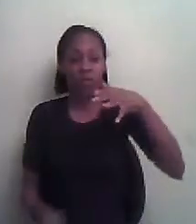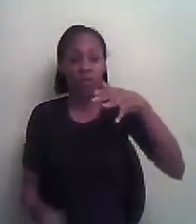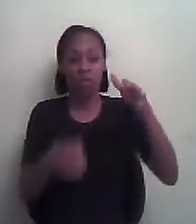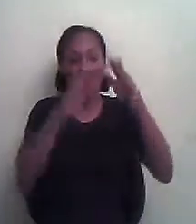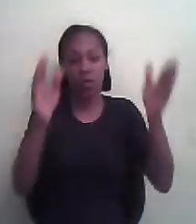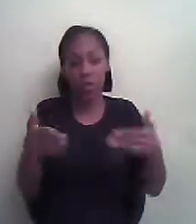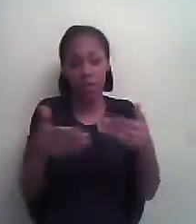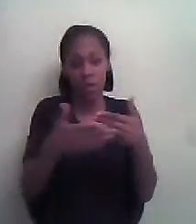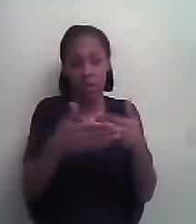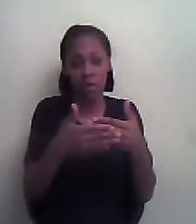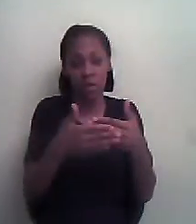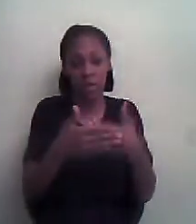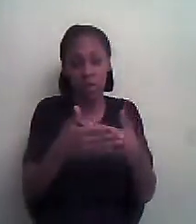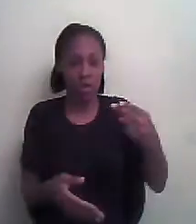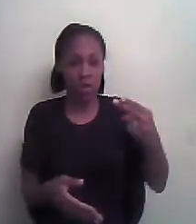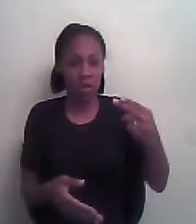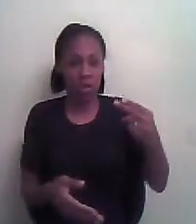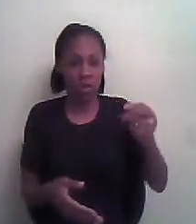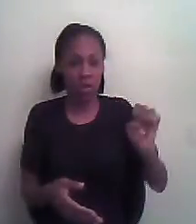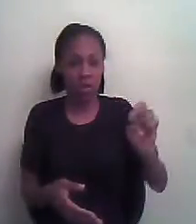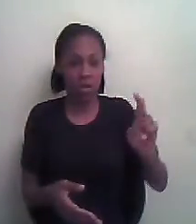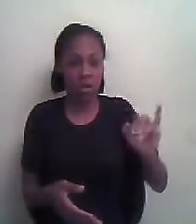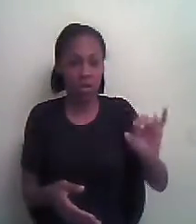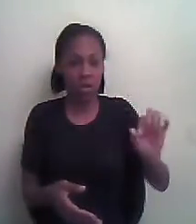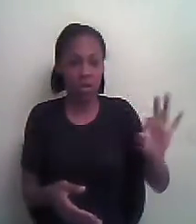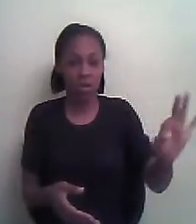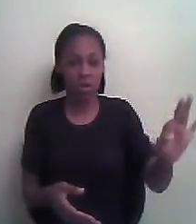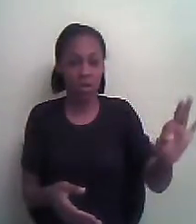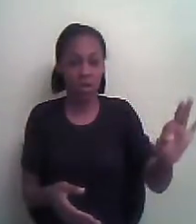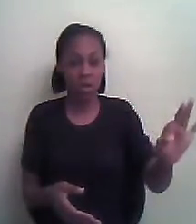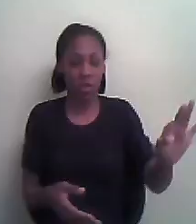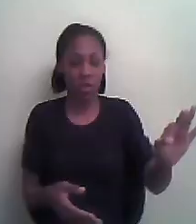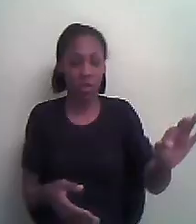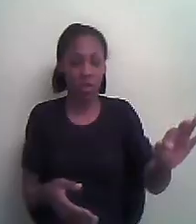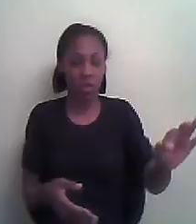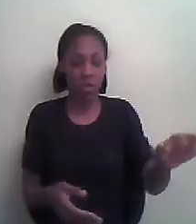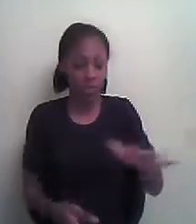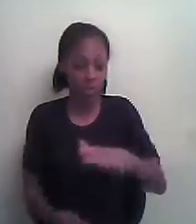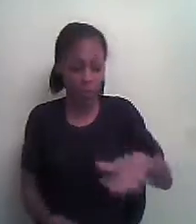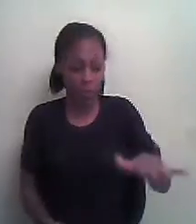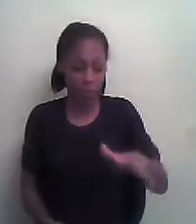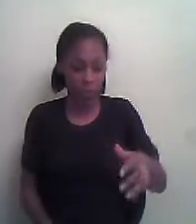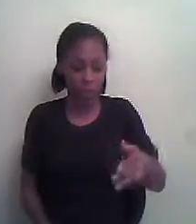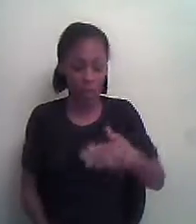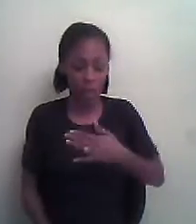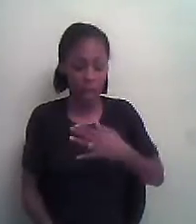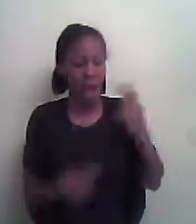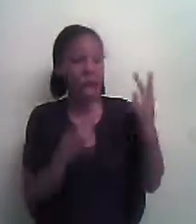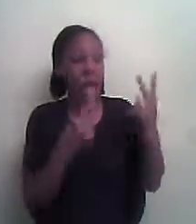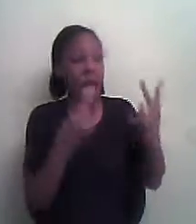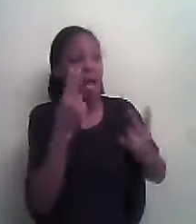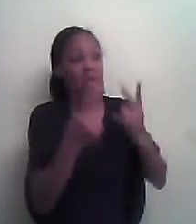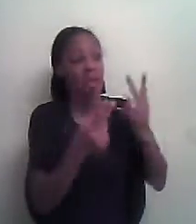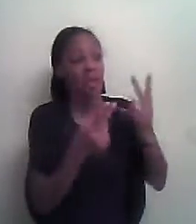And we used to visit there every Sunday. And I'm going to tell you what the inside of the house was like compared with what